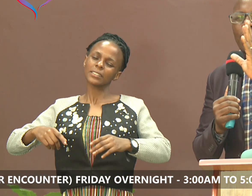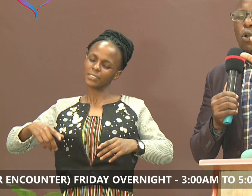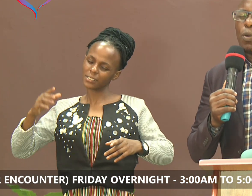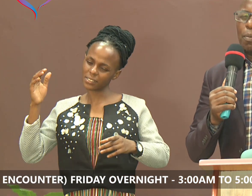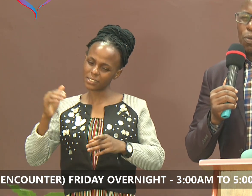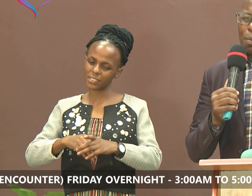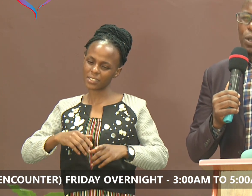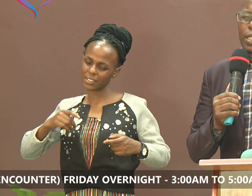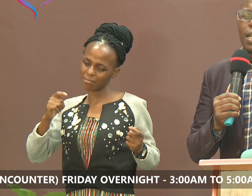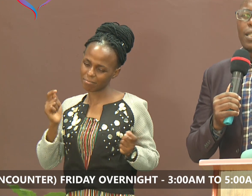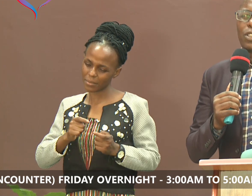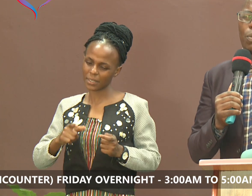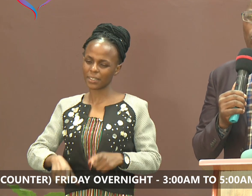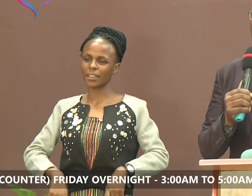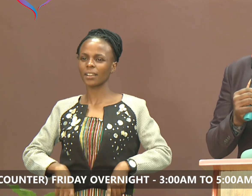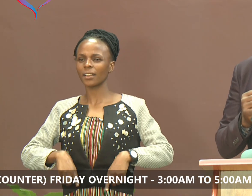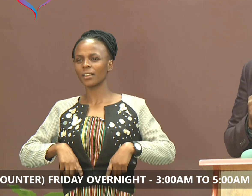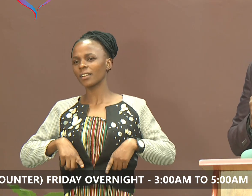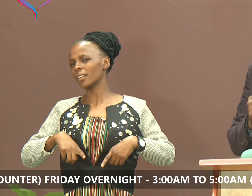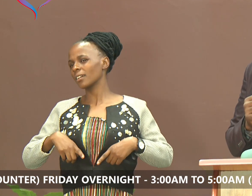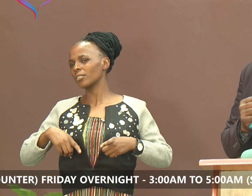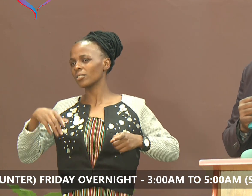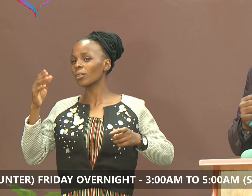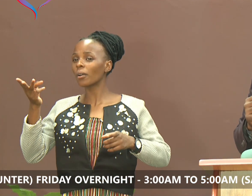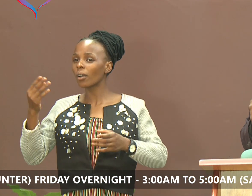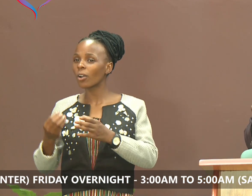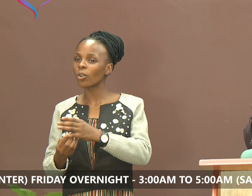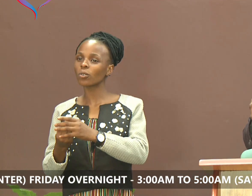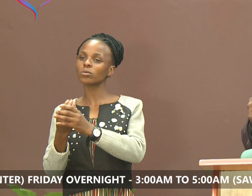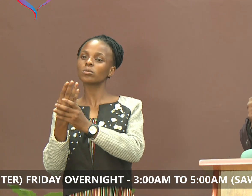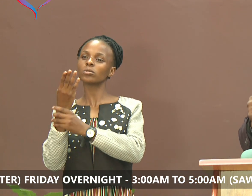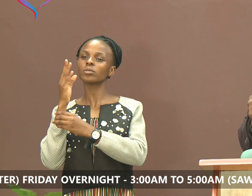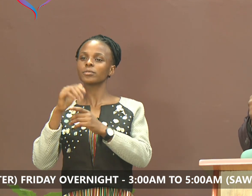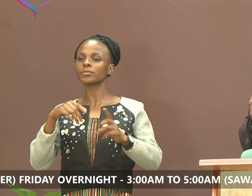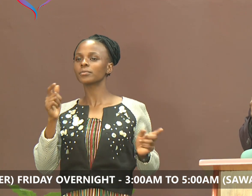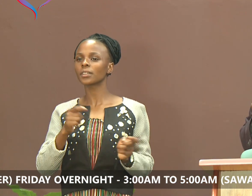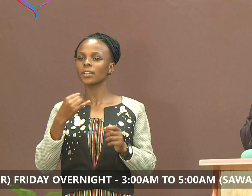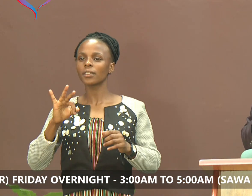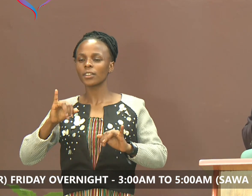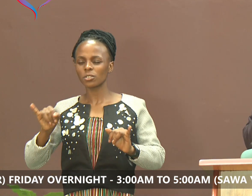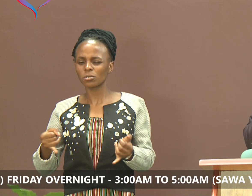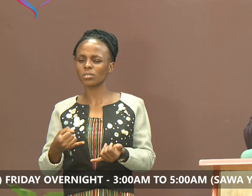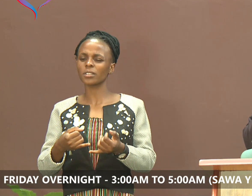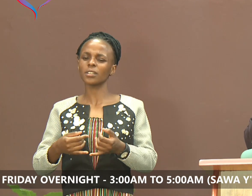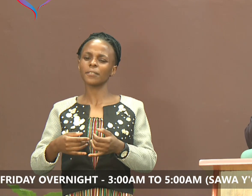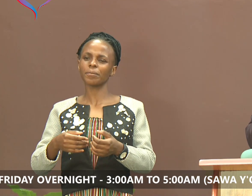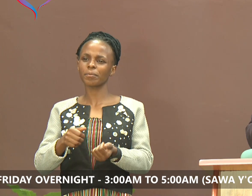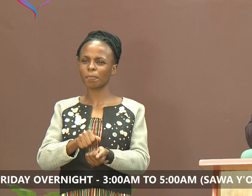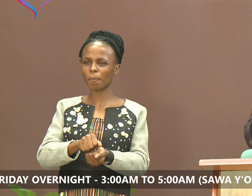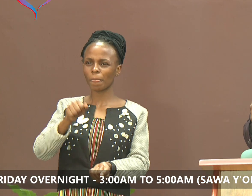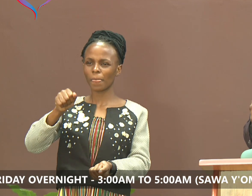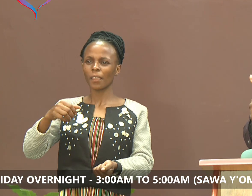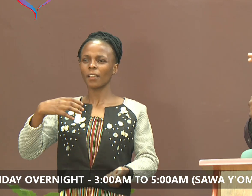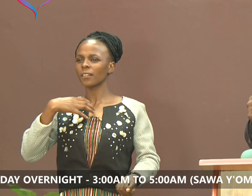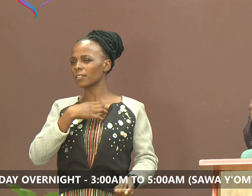alibuati, obulamu bwamweta, tasobula kutati, they cannot express themselves. Bebageza kuku expressing themselves, they are